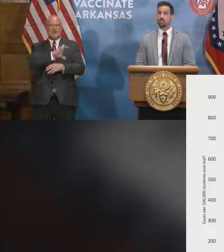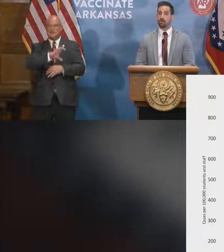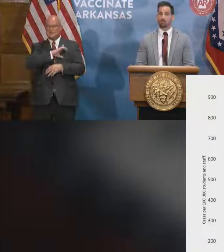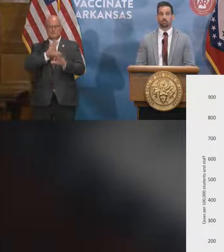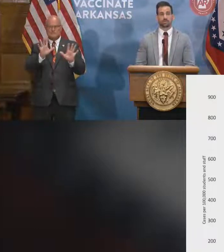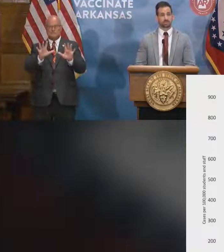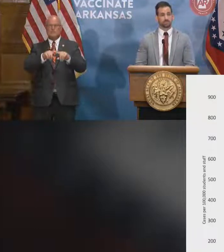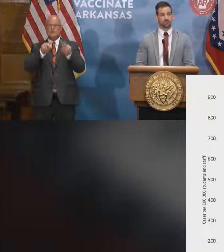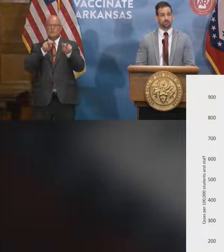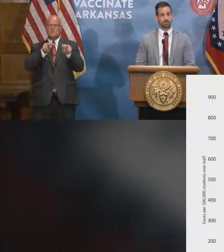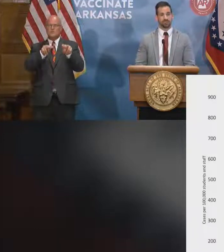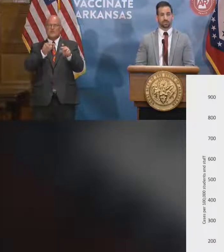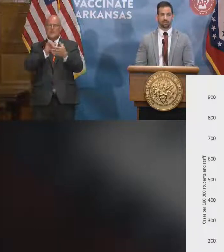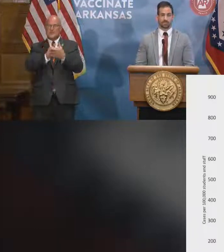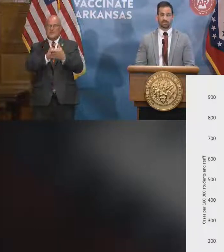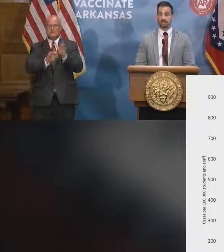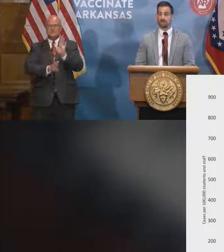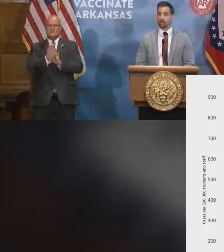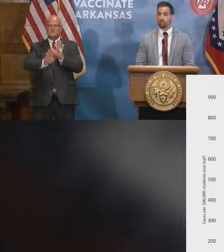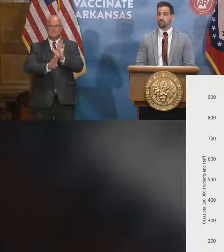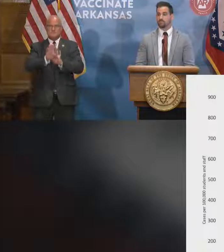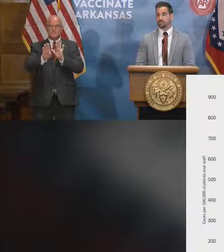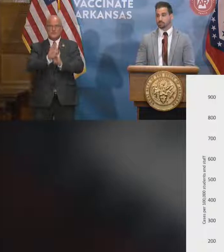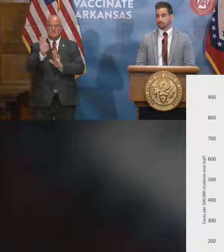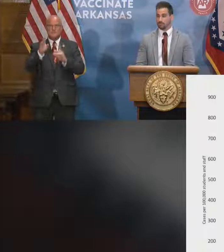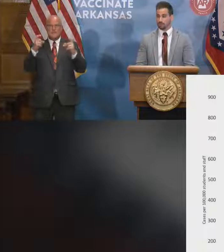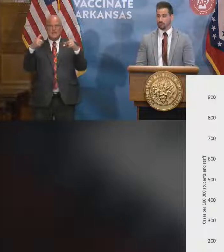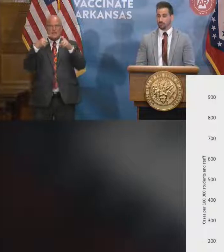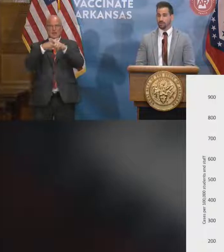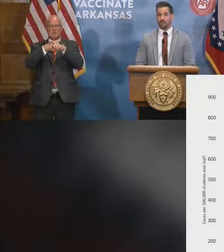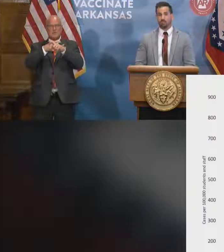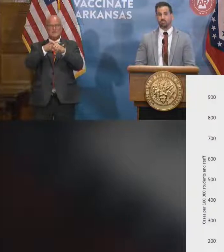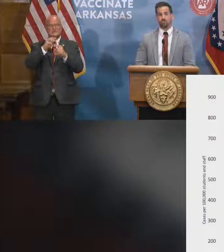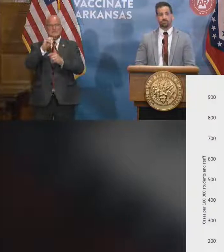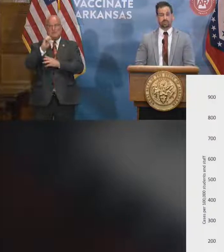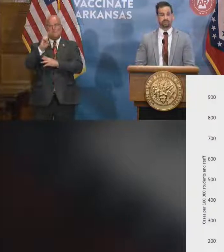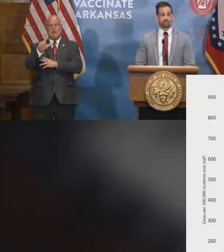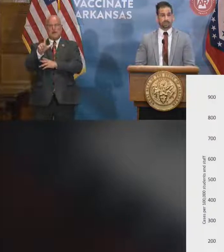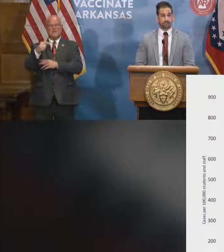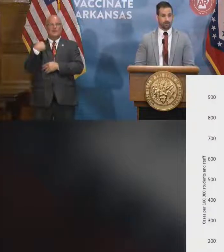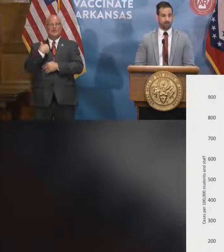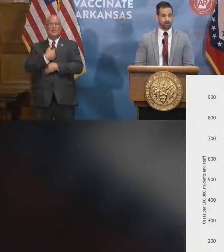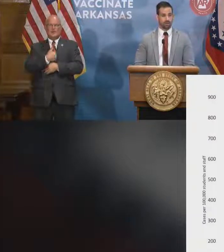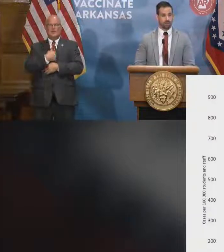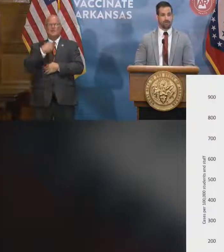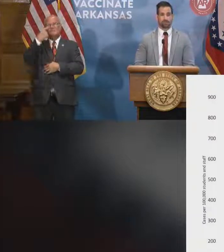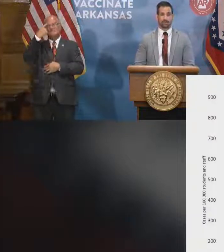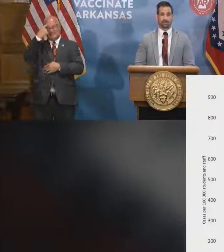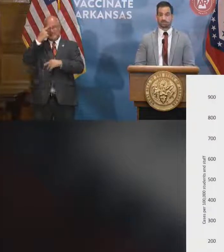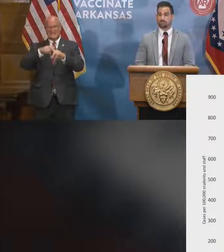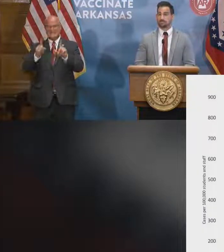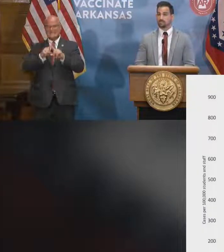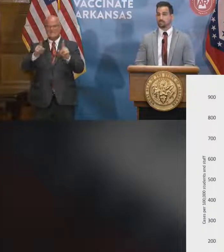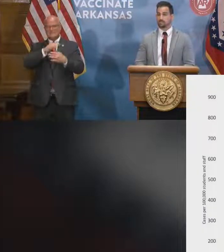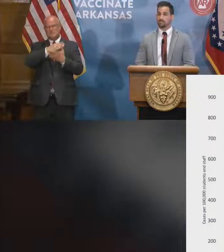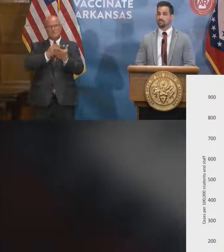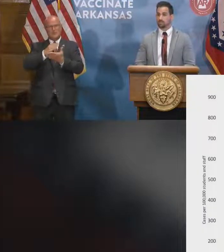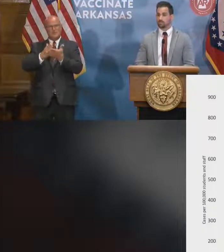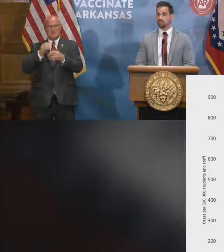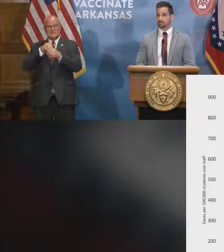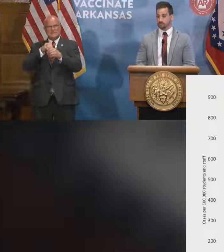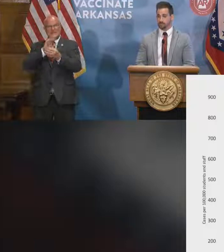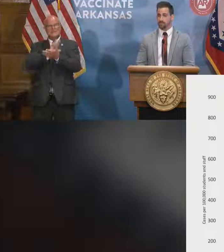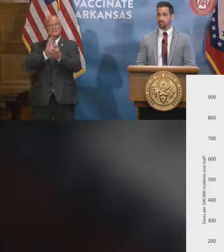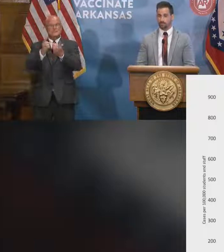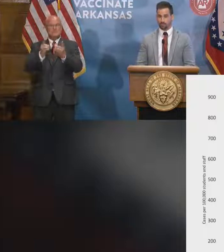characteristics, but we are looking into that. We are developing a complex statistical model in which we will take into account different characteristics within the